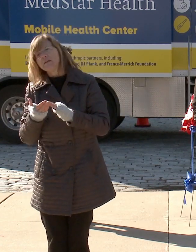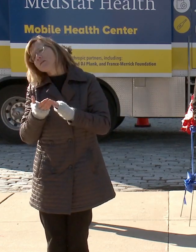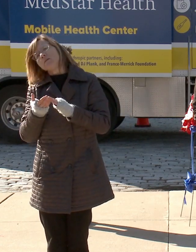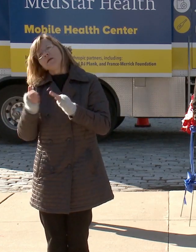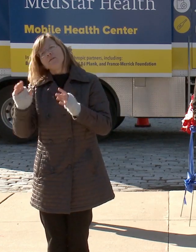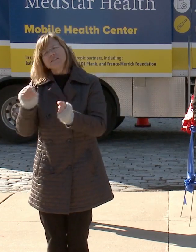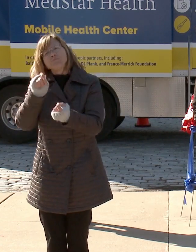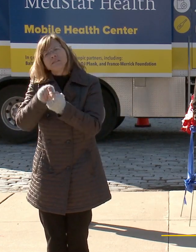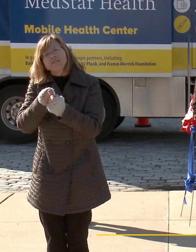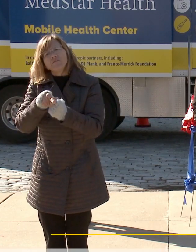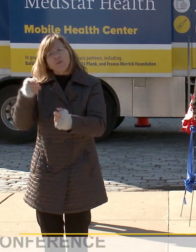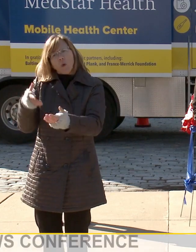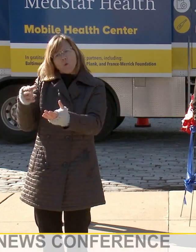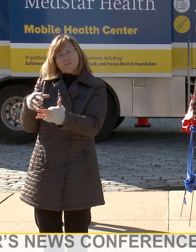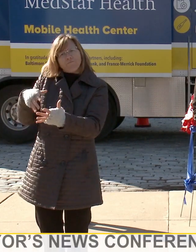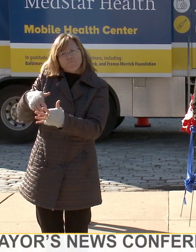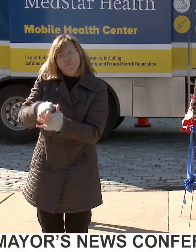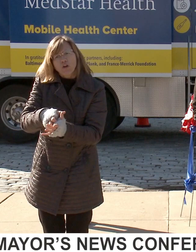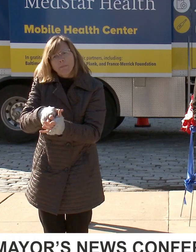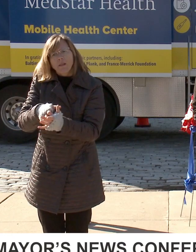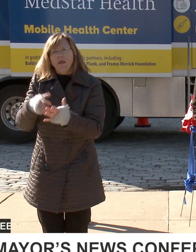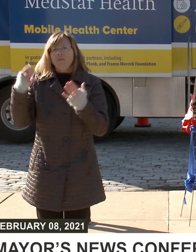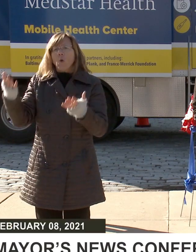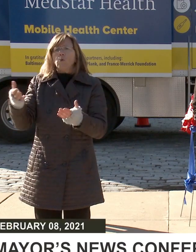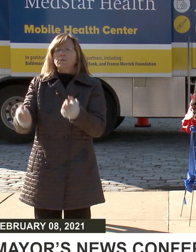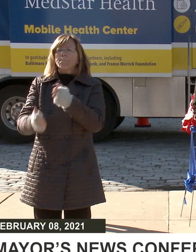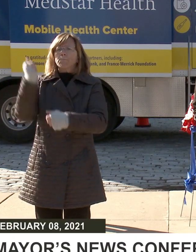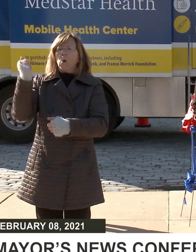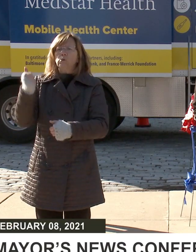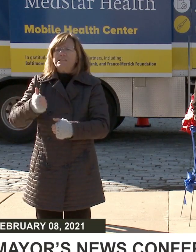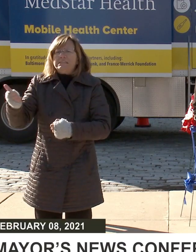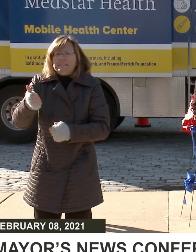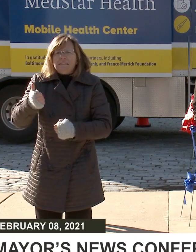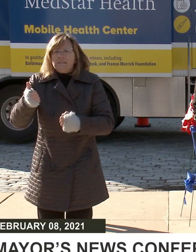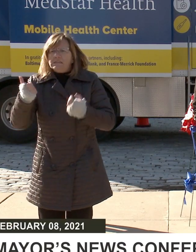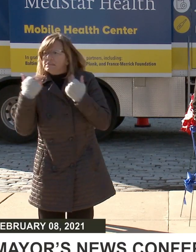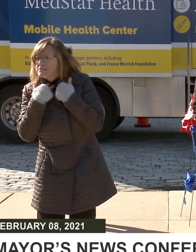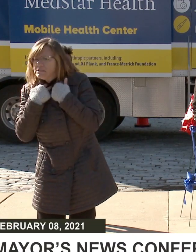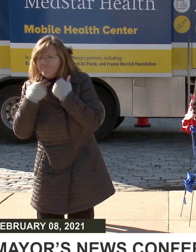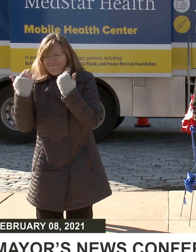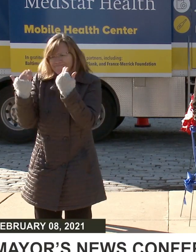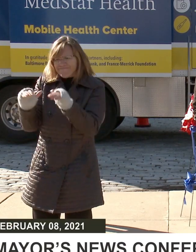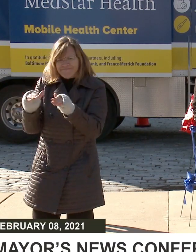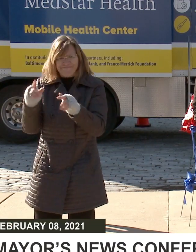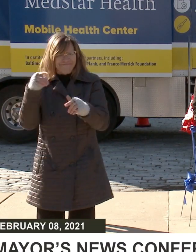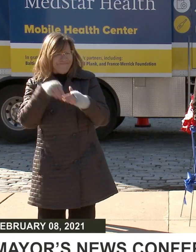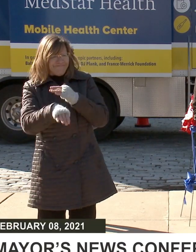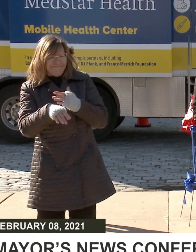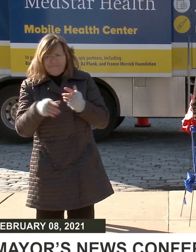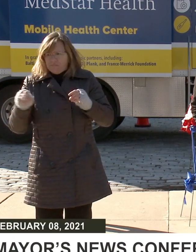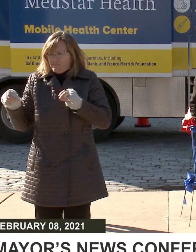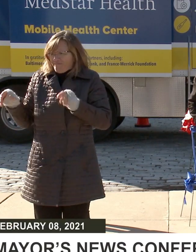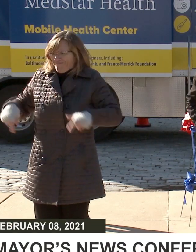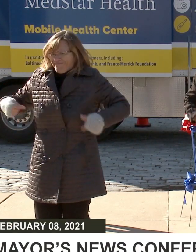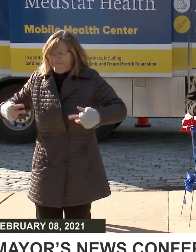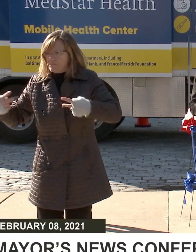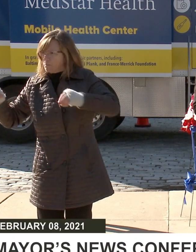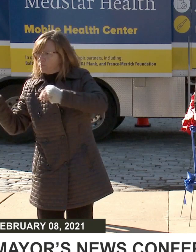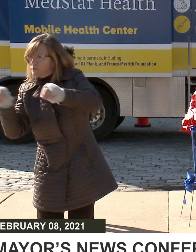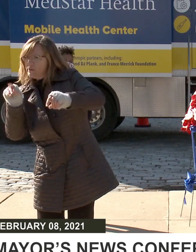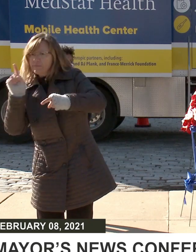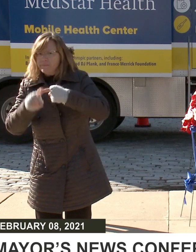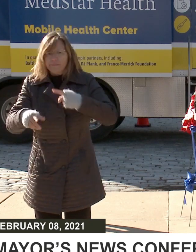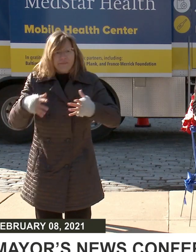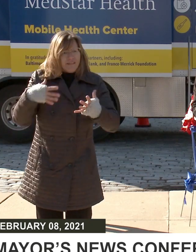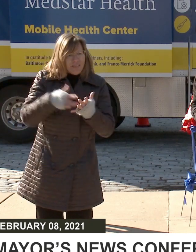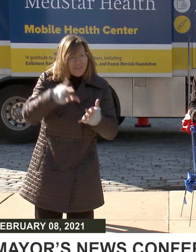those most vulnerable and with most difficulty to get to some of our larger sites. So we thank you again. We stand ready to